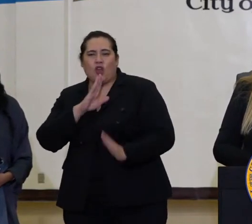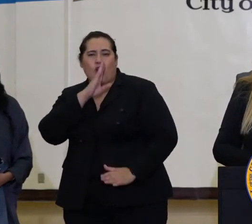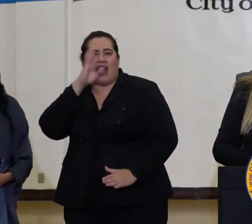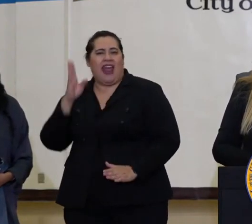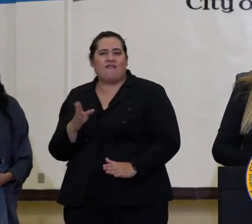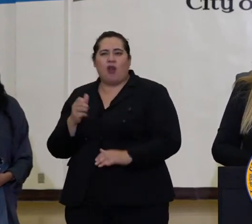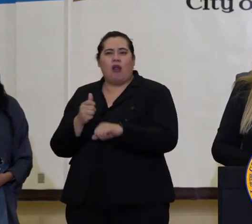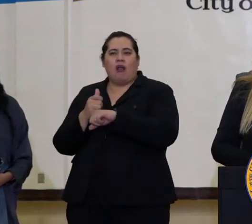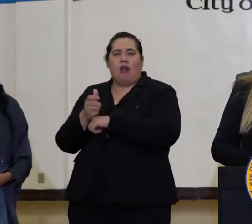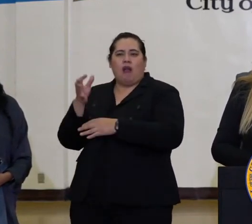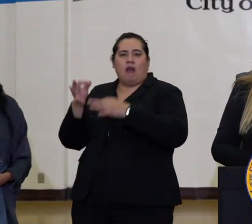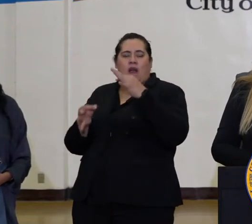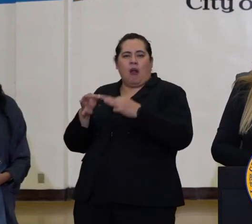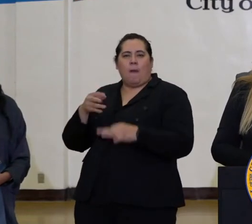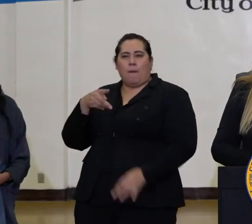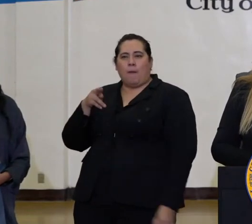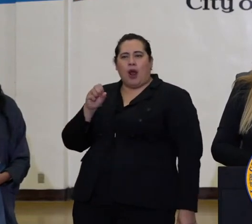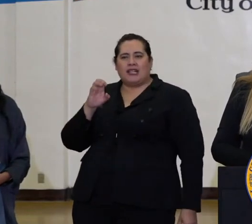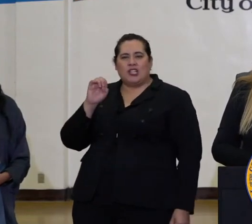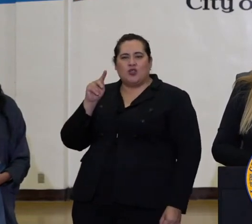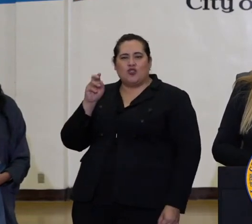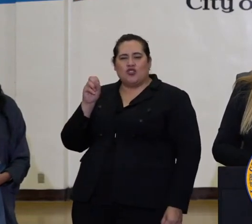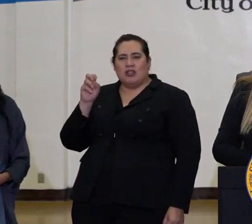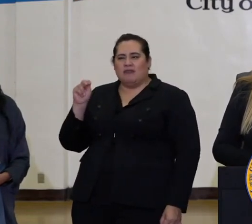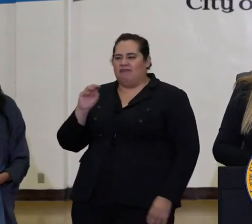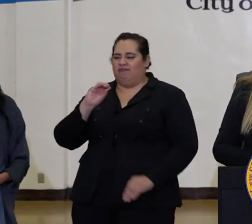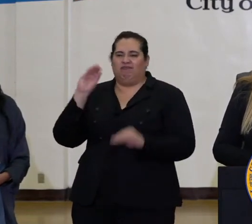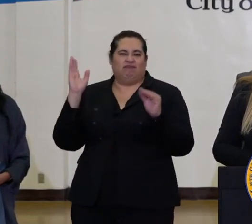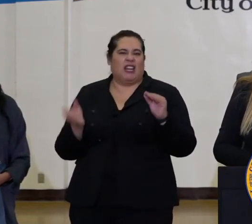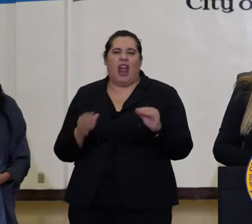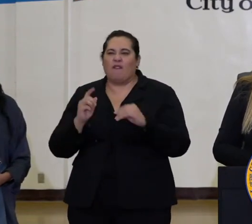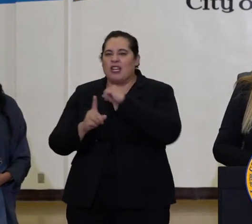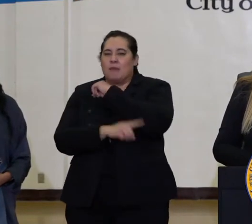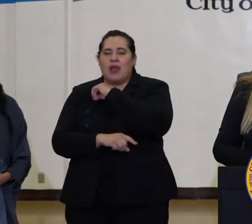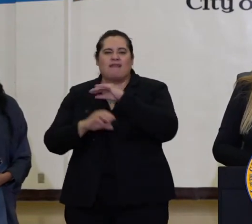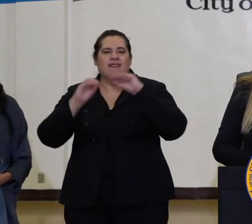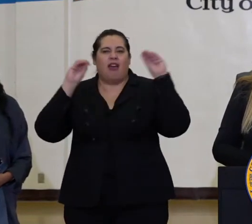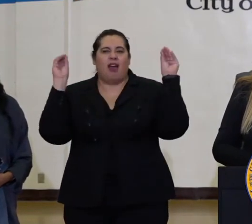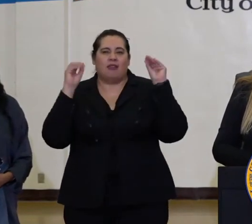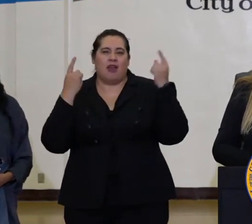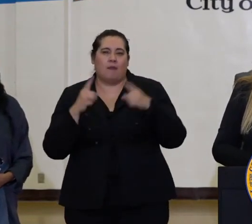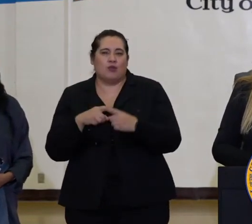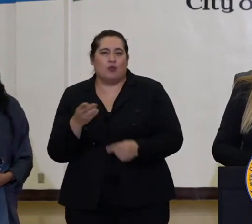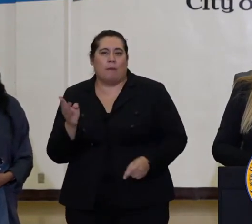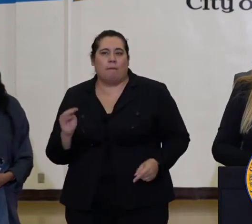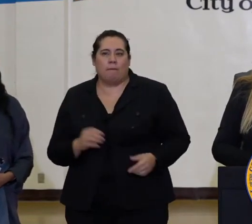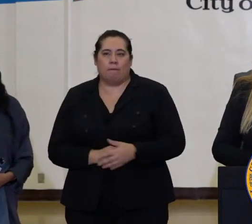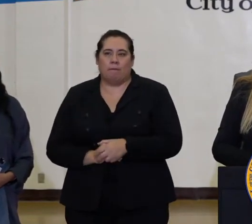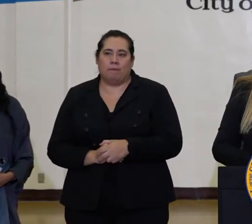got prosecuted, never. He never even got disciplined act, nothing happened to him.